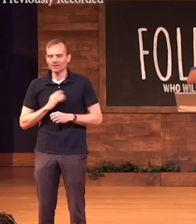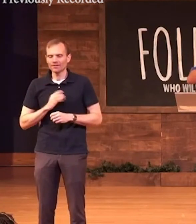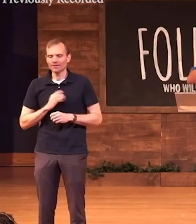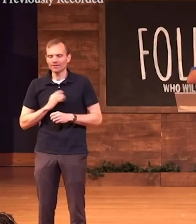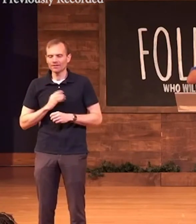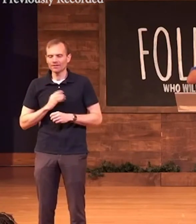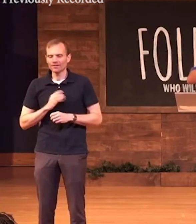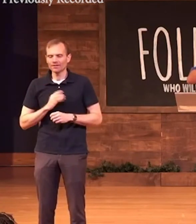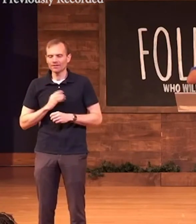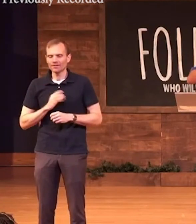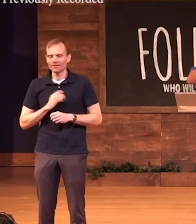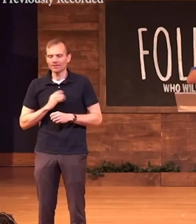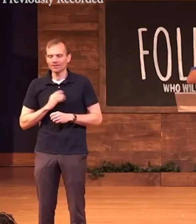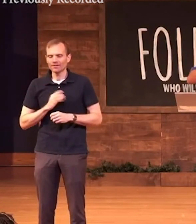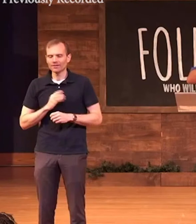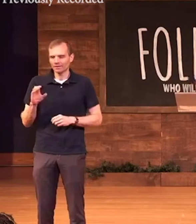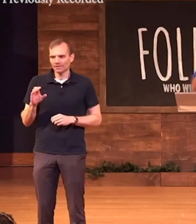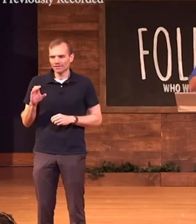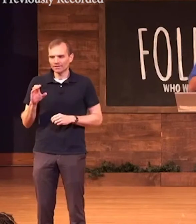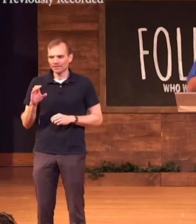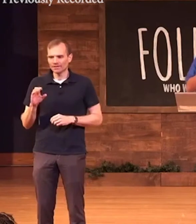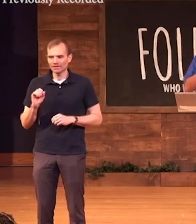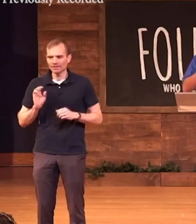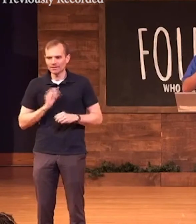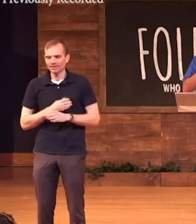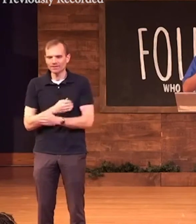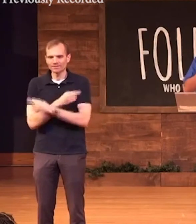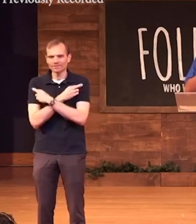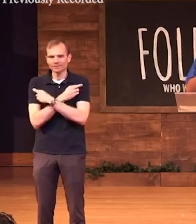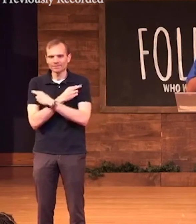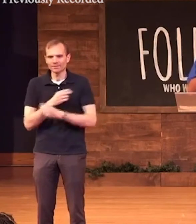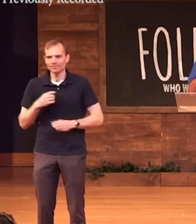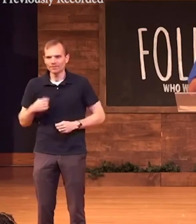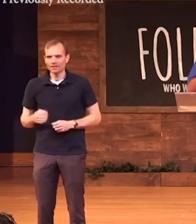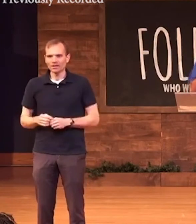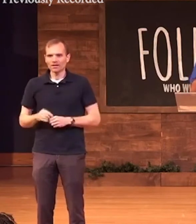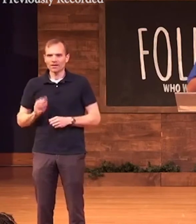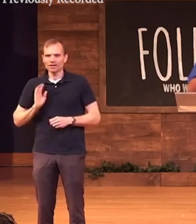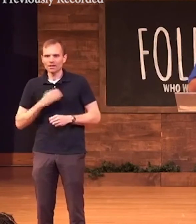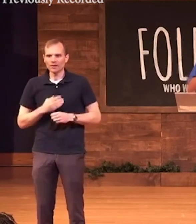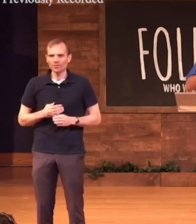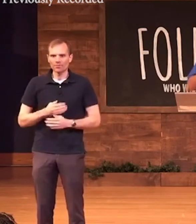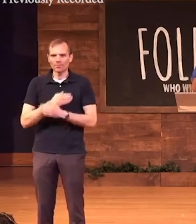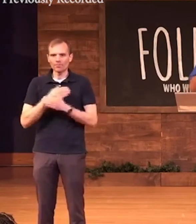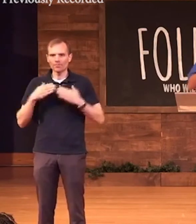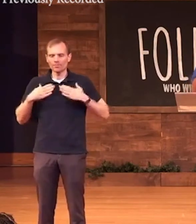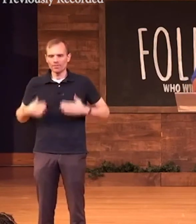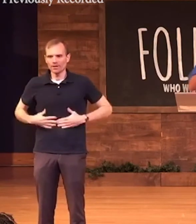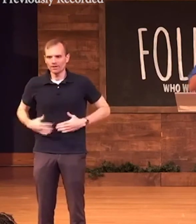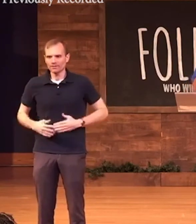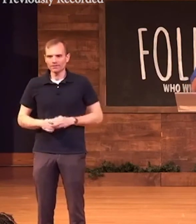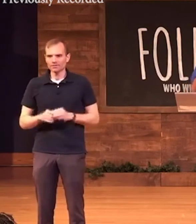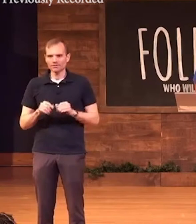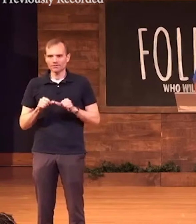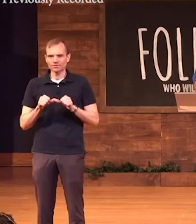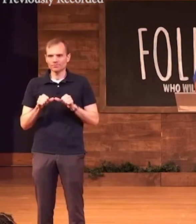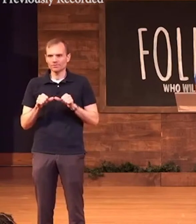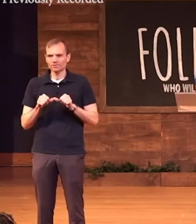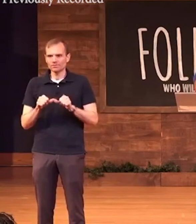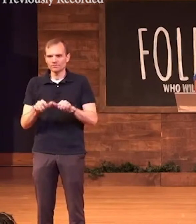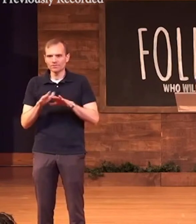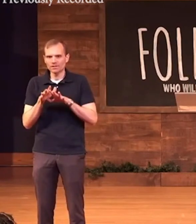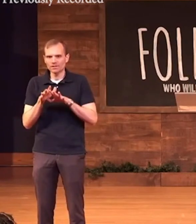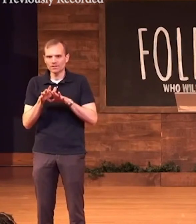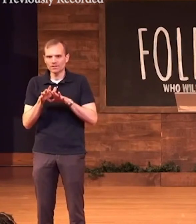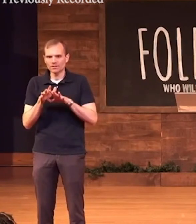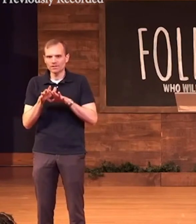just growing, but also decaying. Everything in our body isn't just, you know, just doesn't stay there. It isn't stagnant.